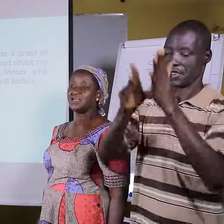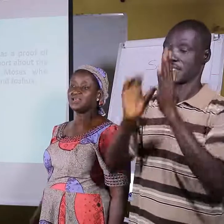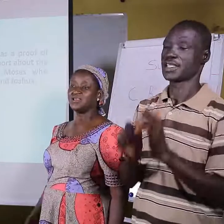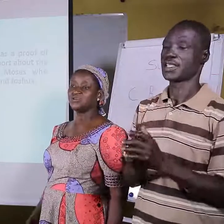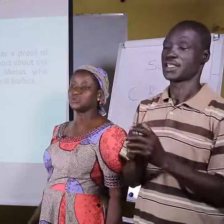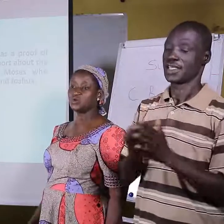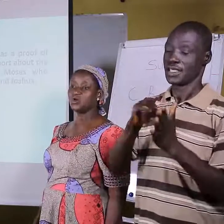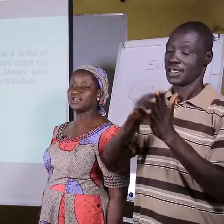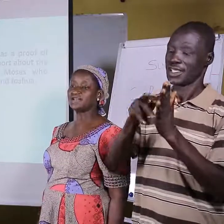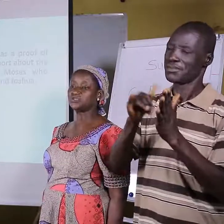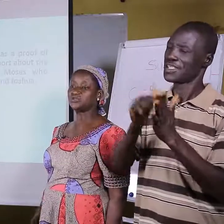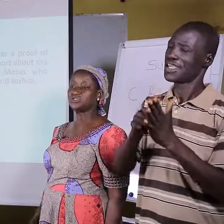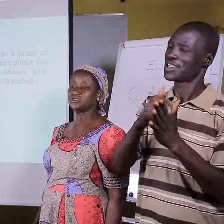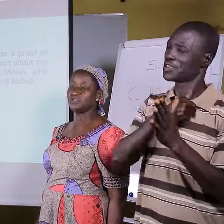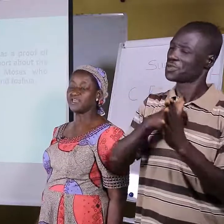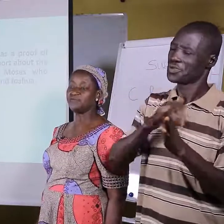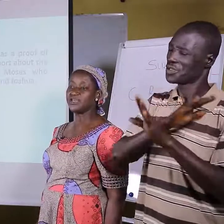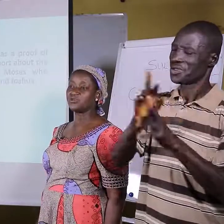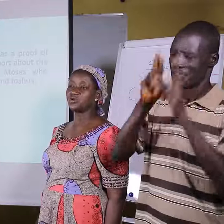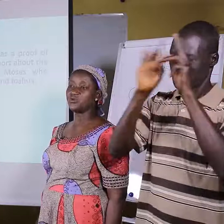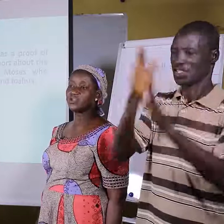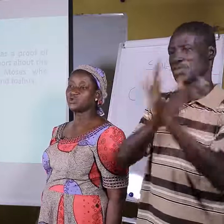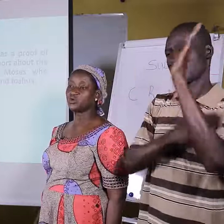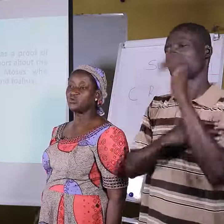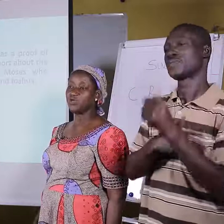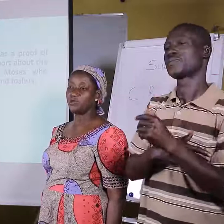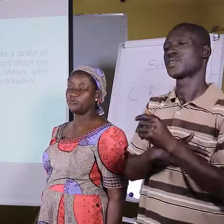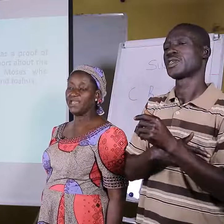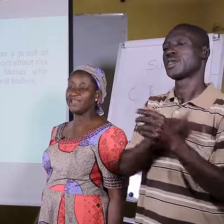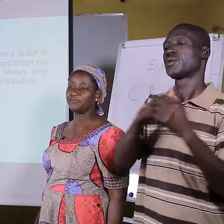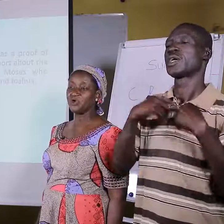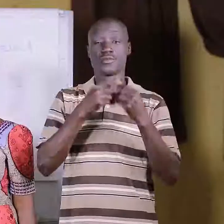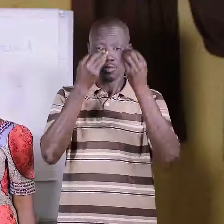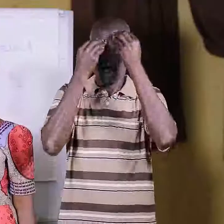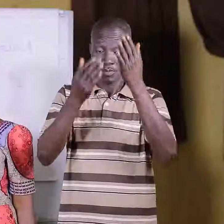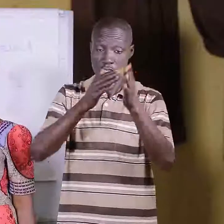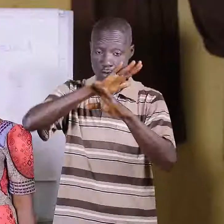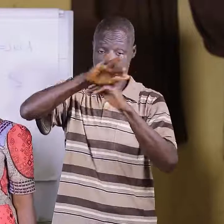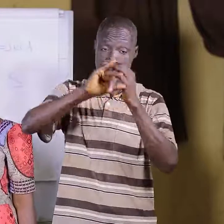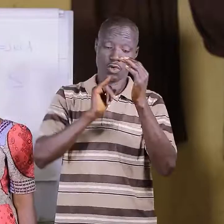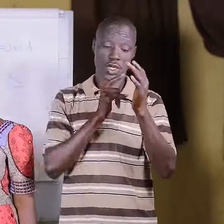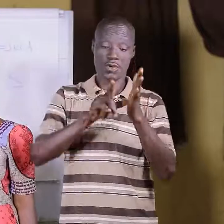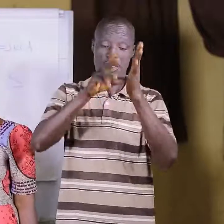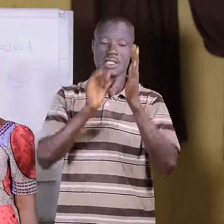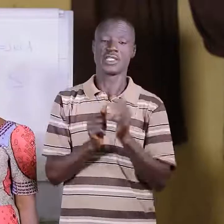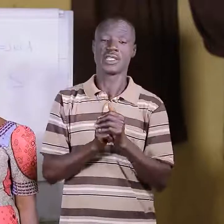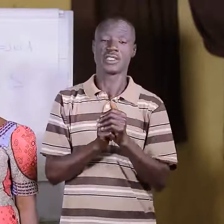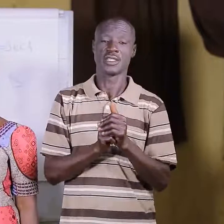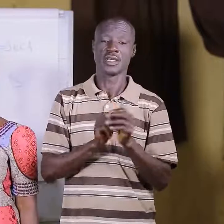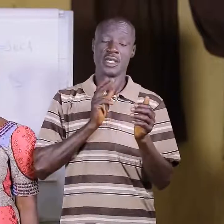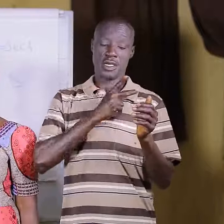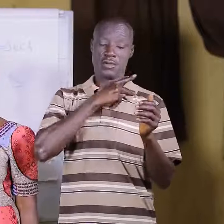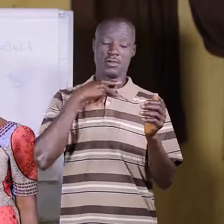leaders, it is God that has positioned them there. So we need to obey them no matter what. So I tend to see that